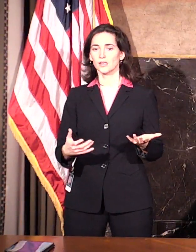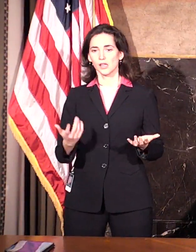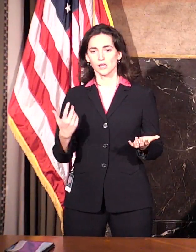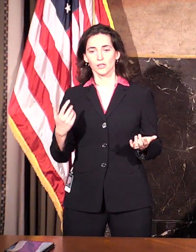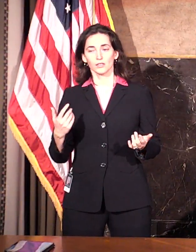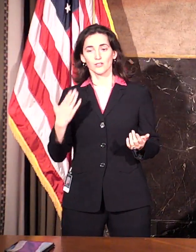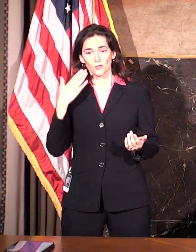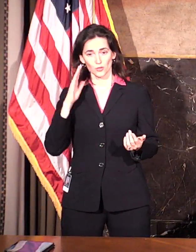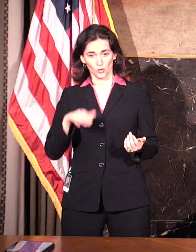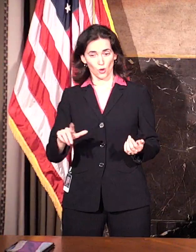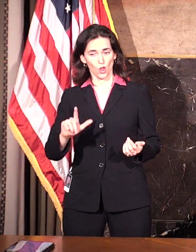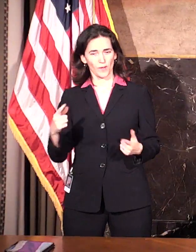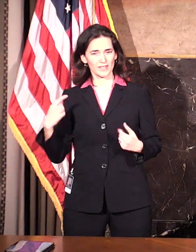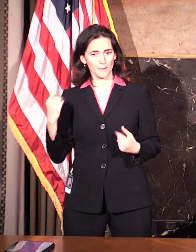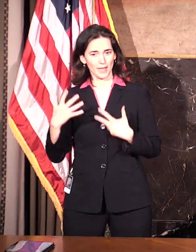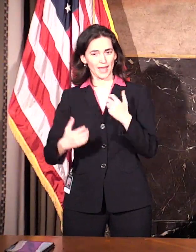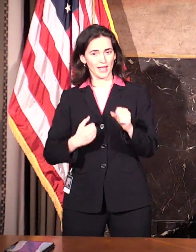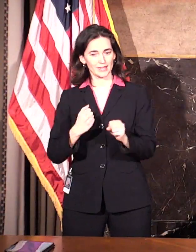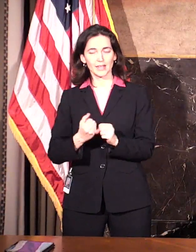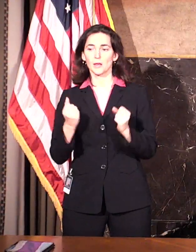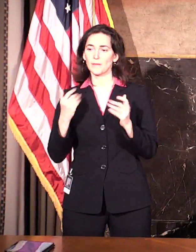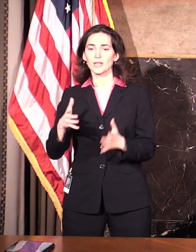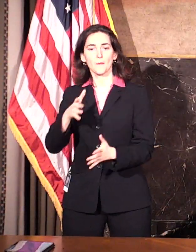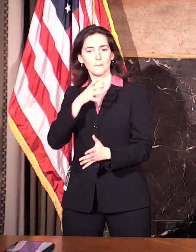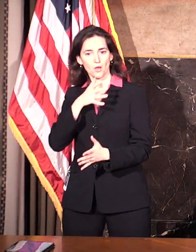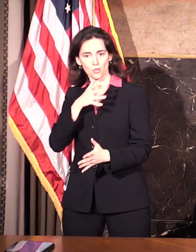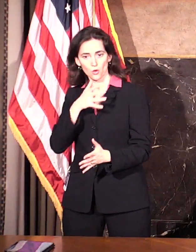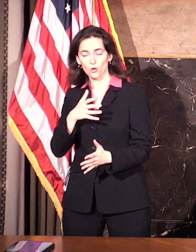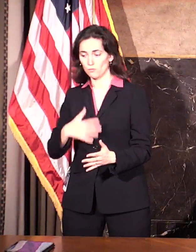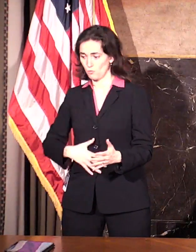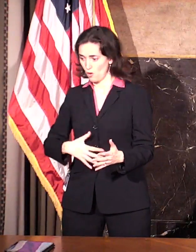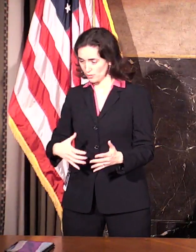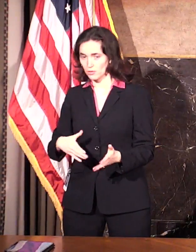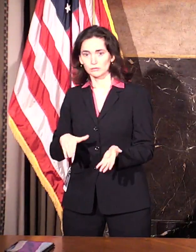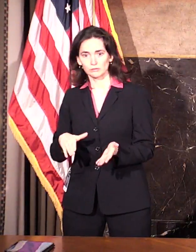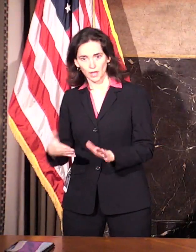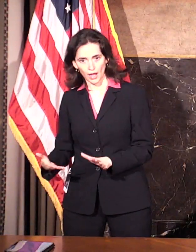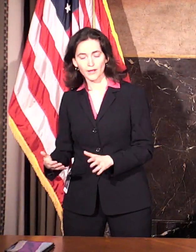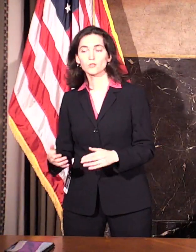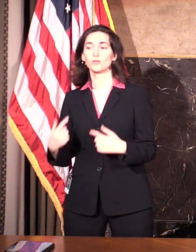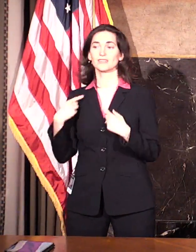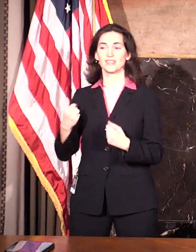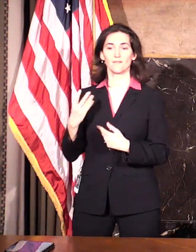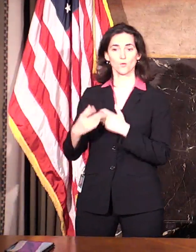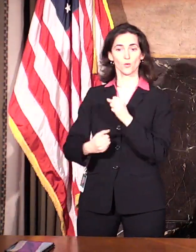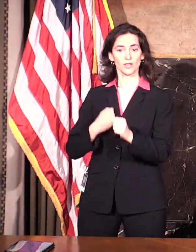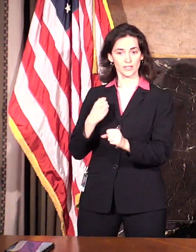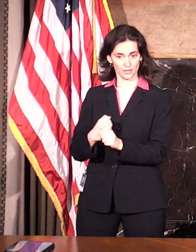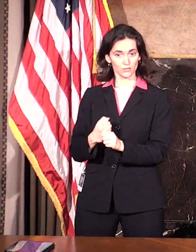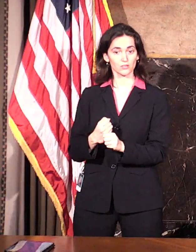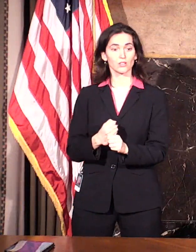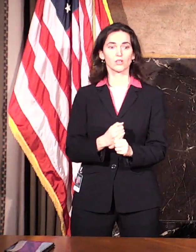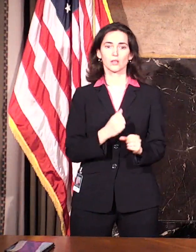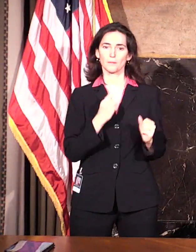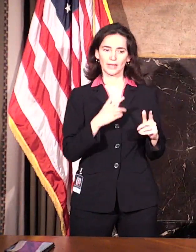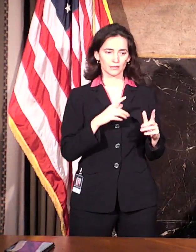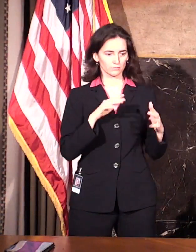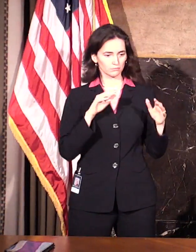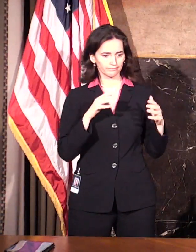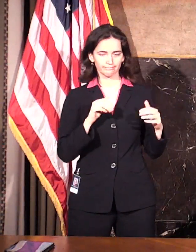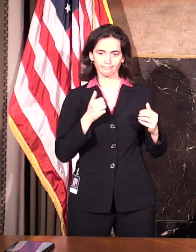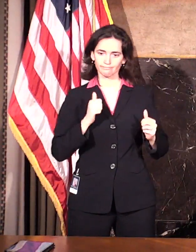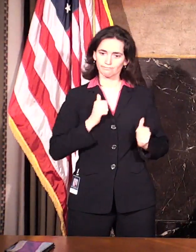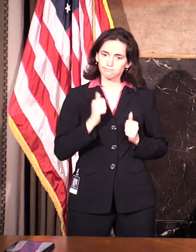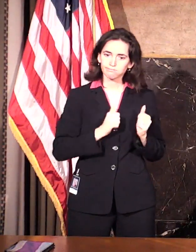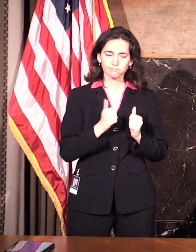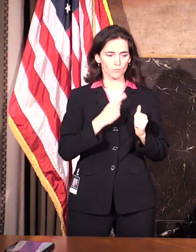in Louisiana for many, many years. We've had a number of initiatives over the last few years to address that. This is a continuation of that, but